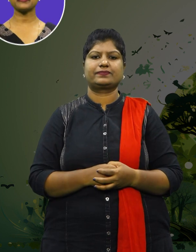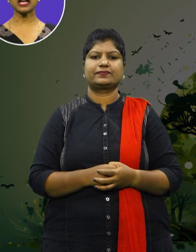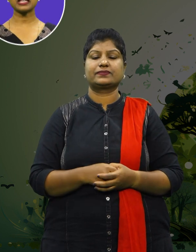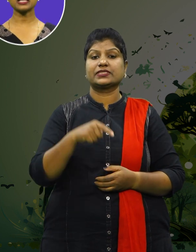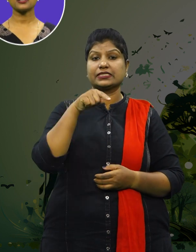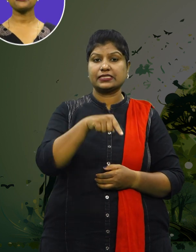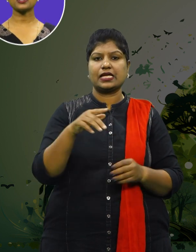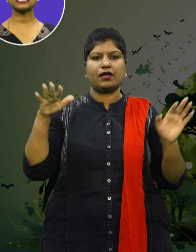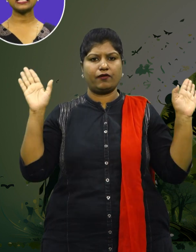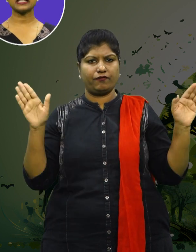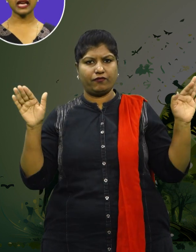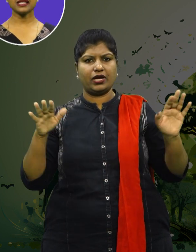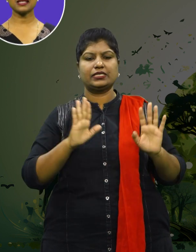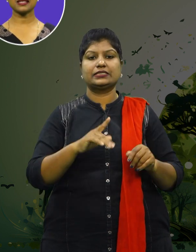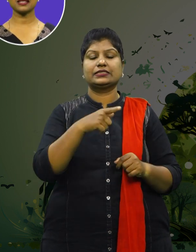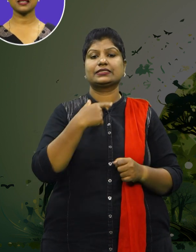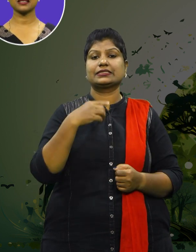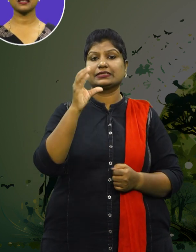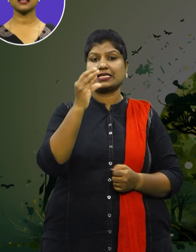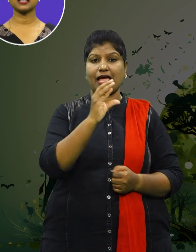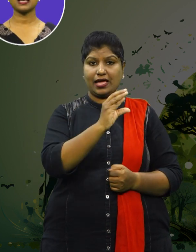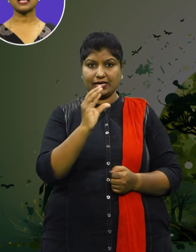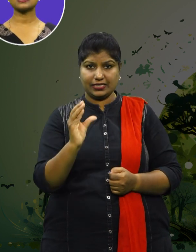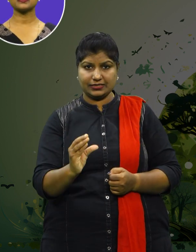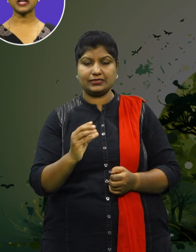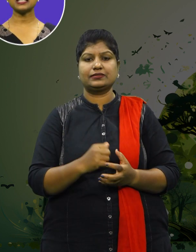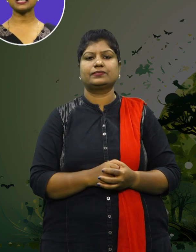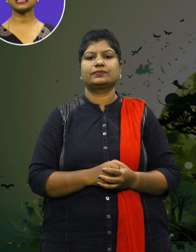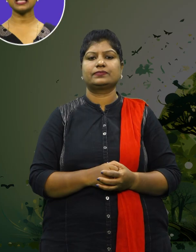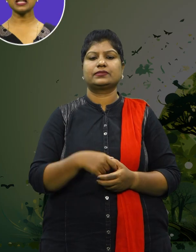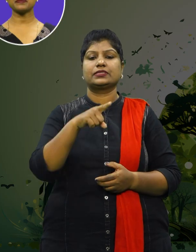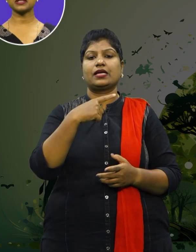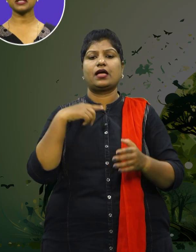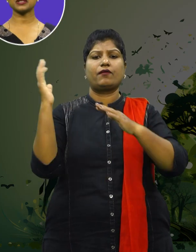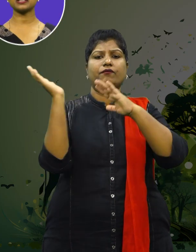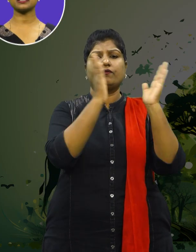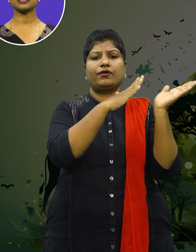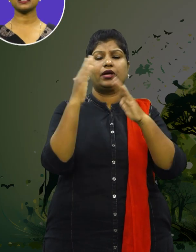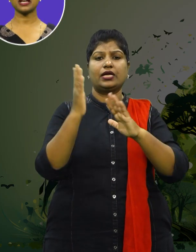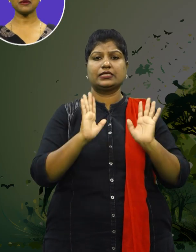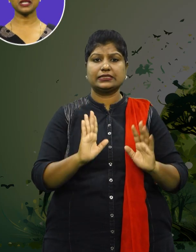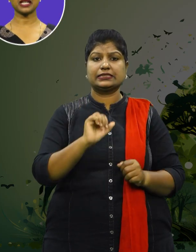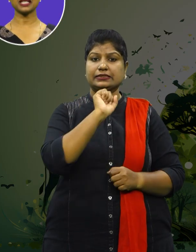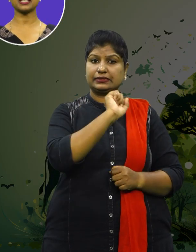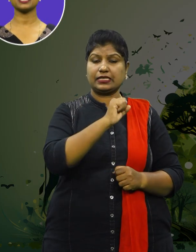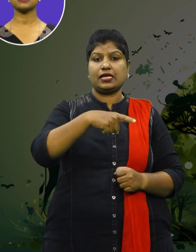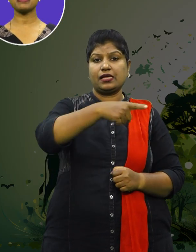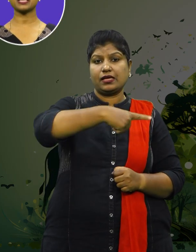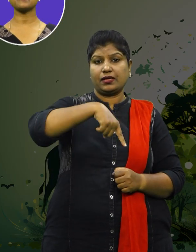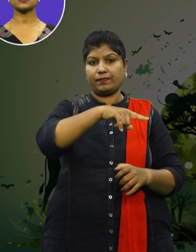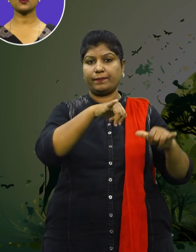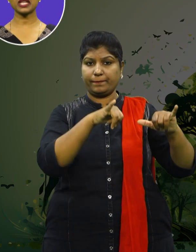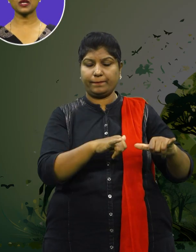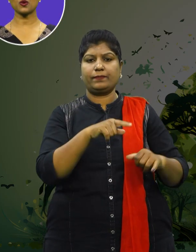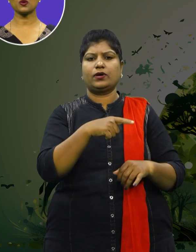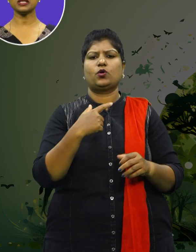They fly for laying eggs as the weather in their particular habitat